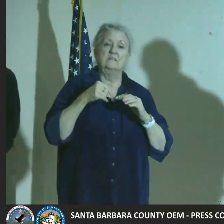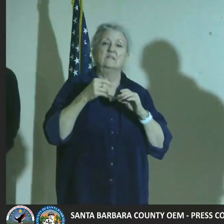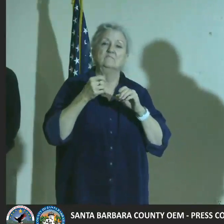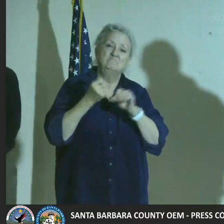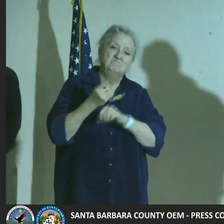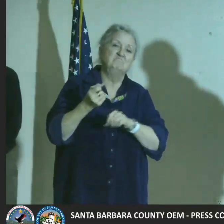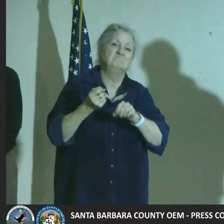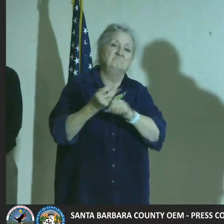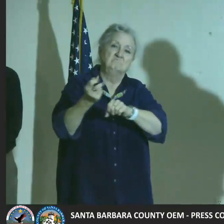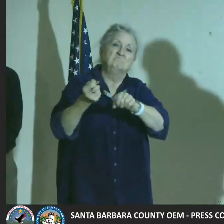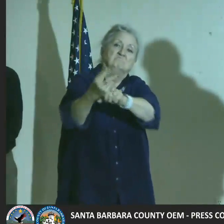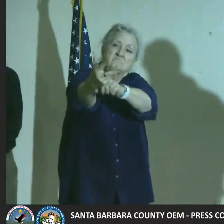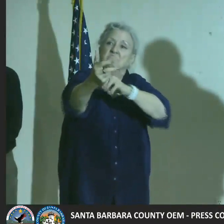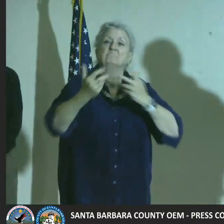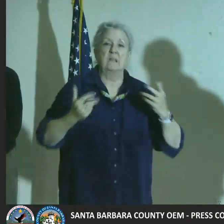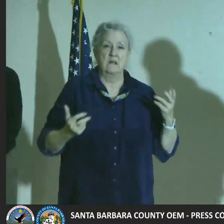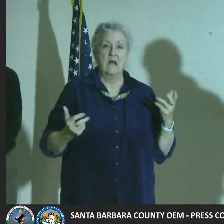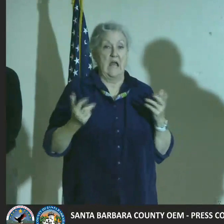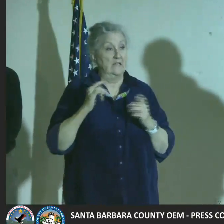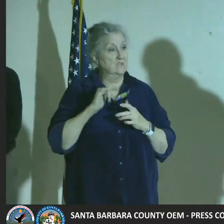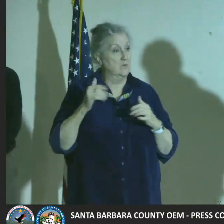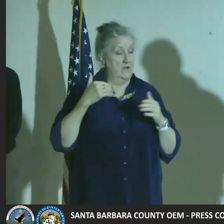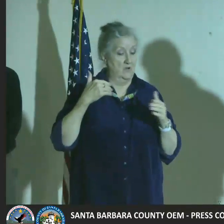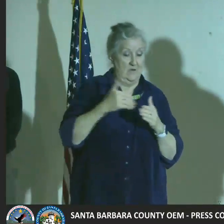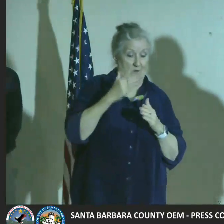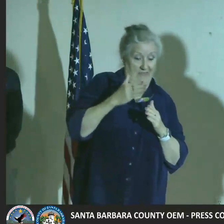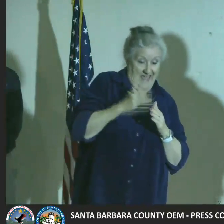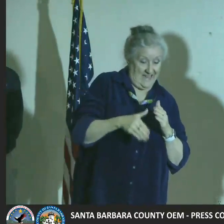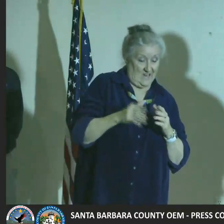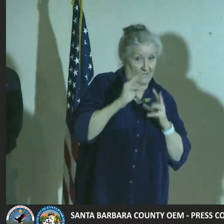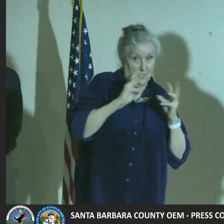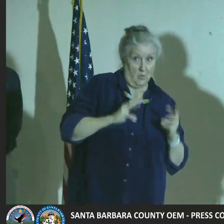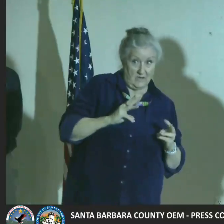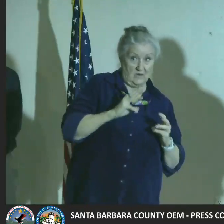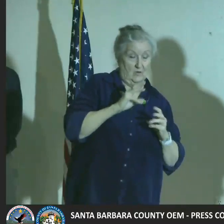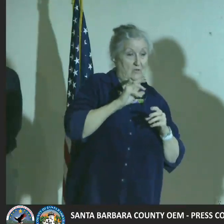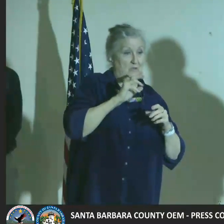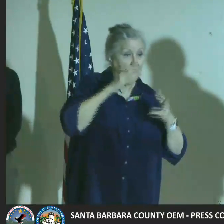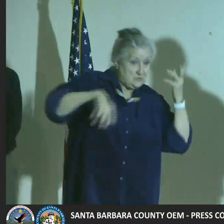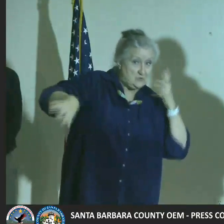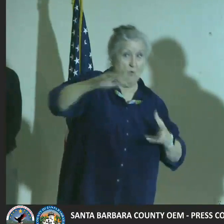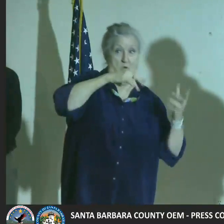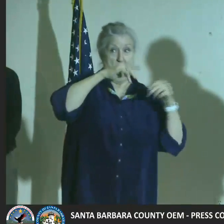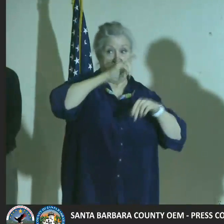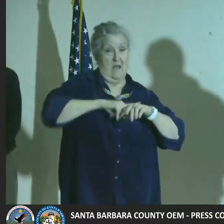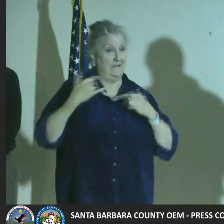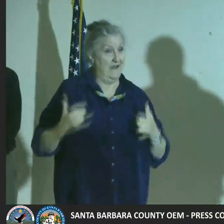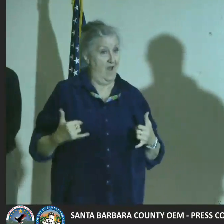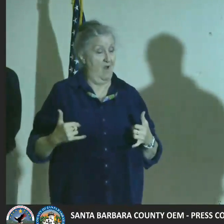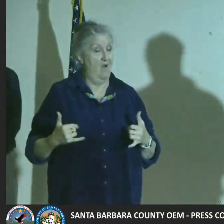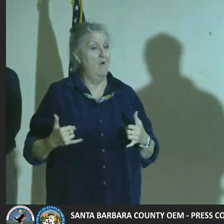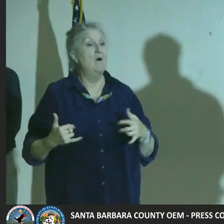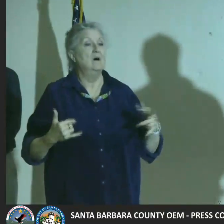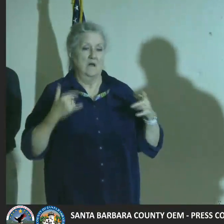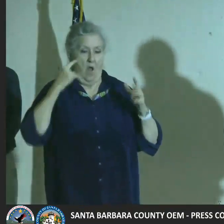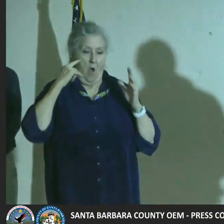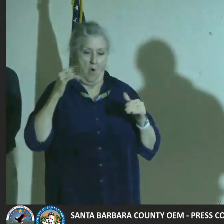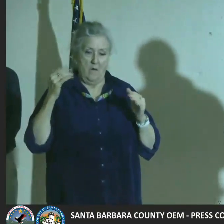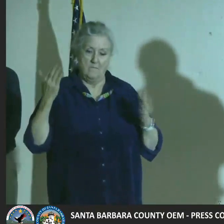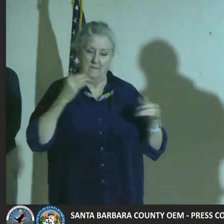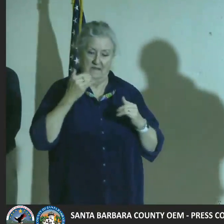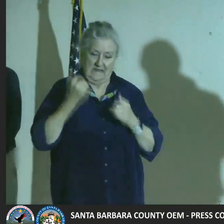years. And as we are nearing the end of the winter storm time frame, our hope is that this will be the